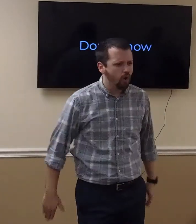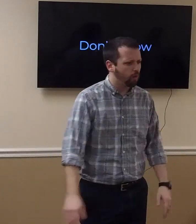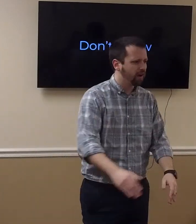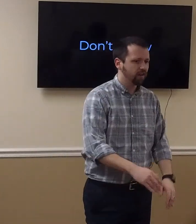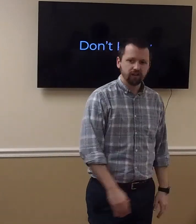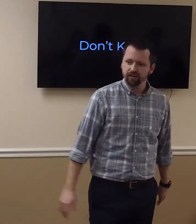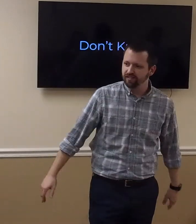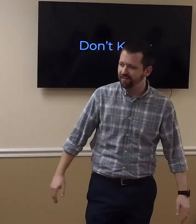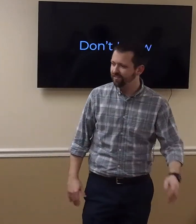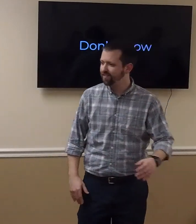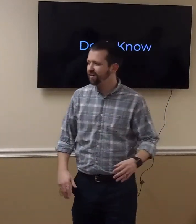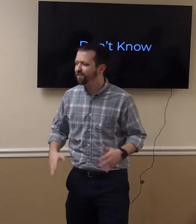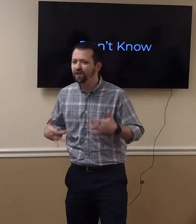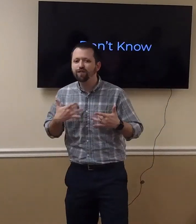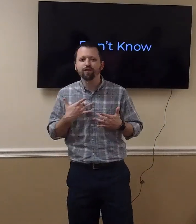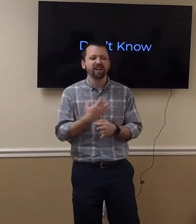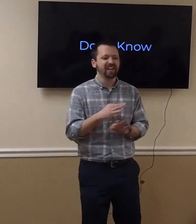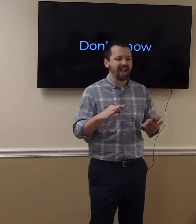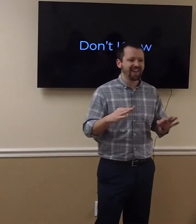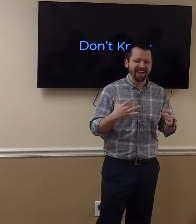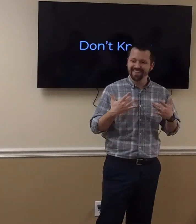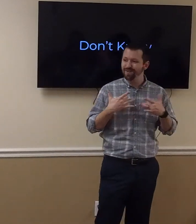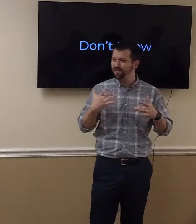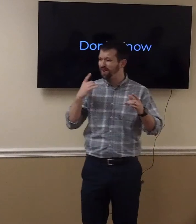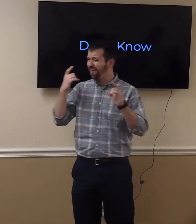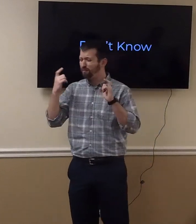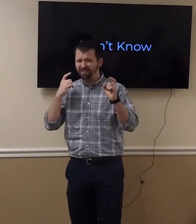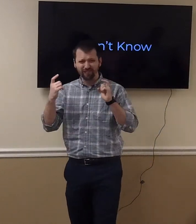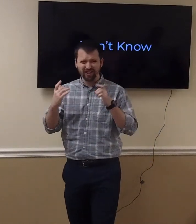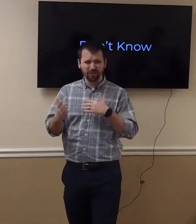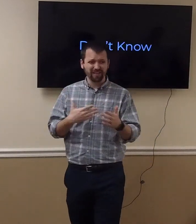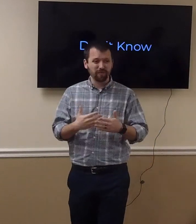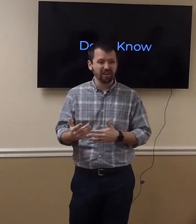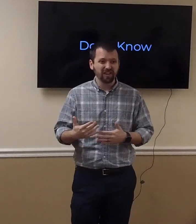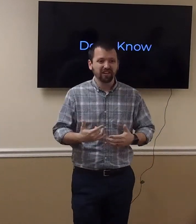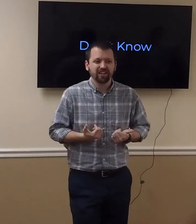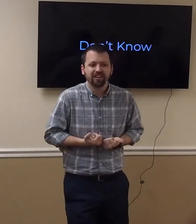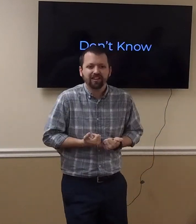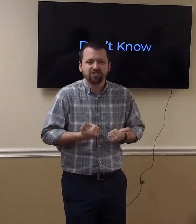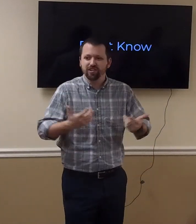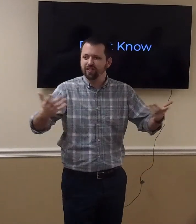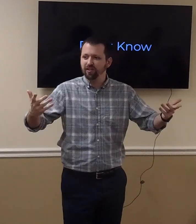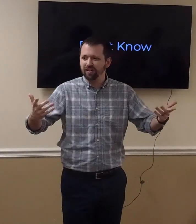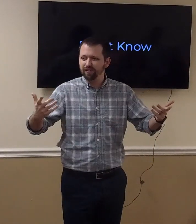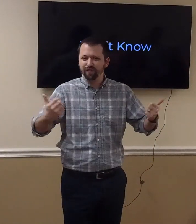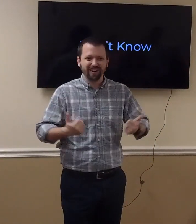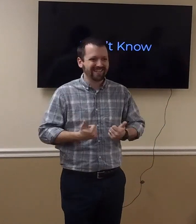know. So, feel free. I tend to be very expressive anyways, but let yourself go. Feel free just